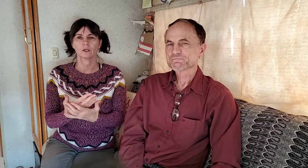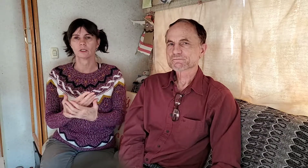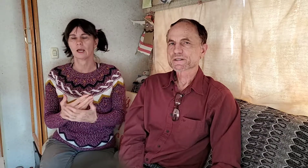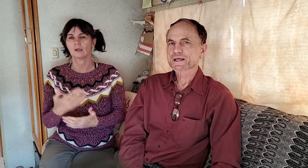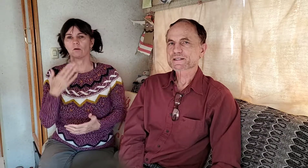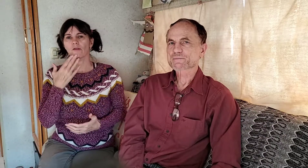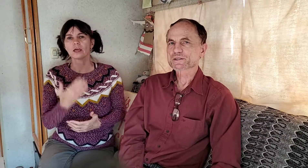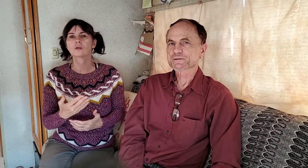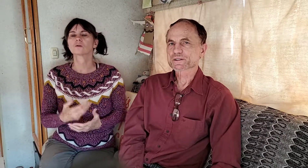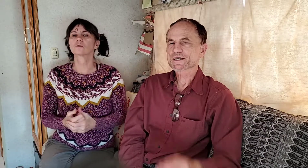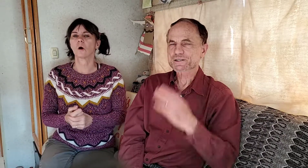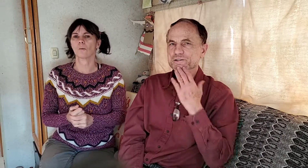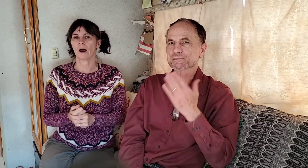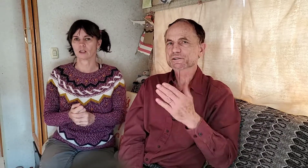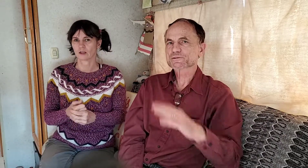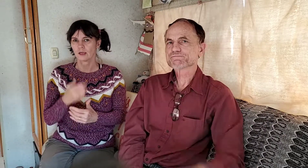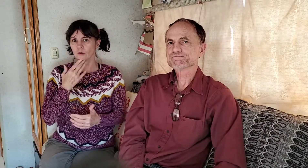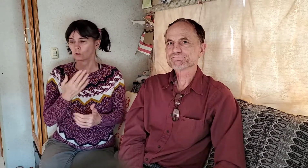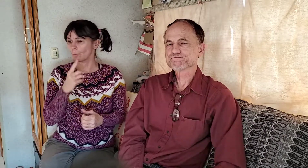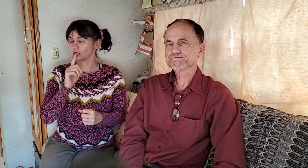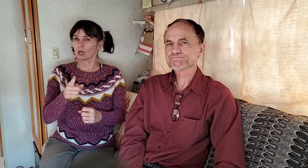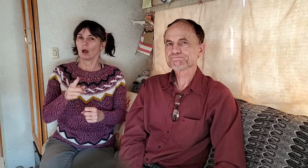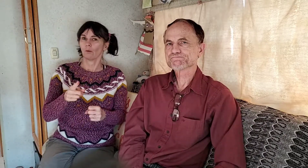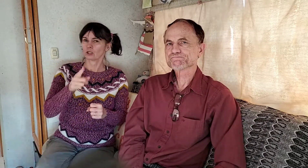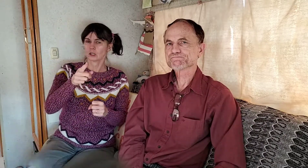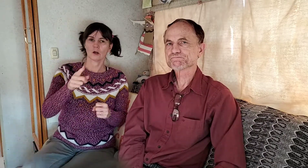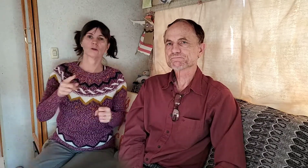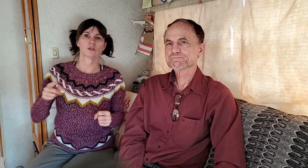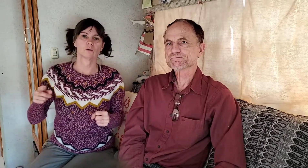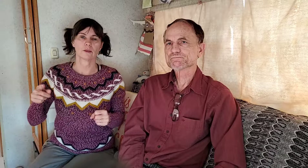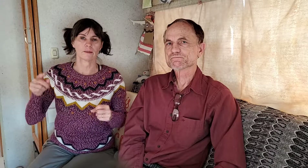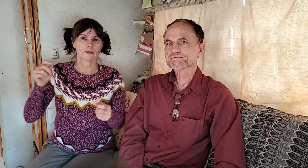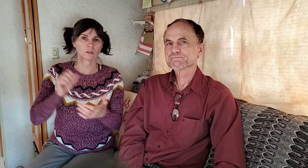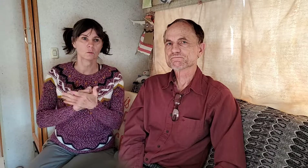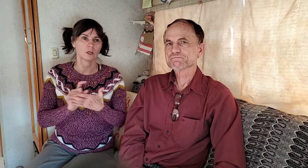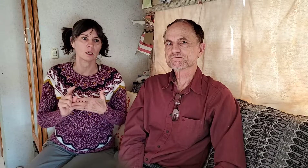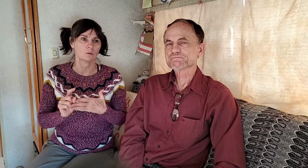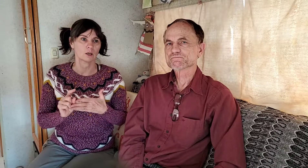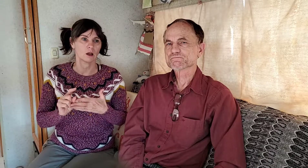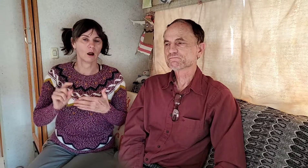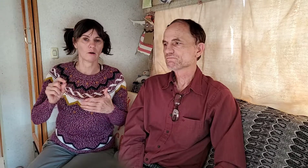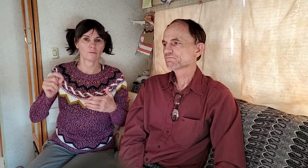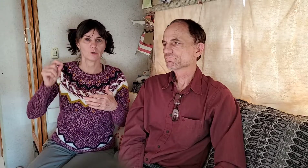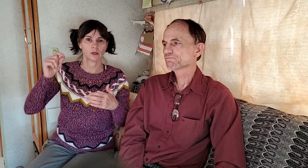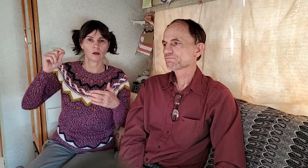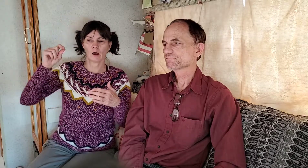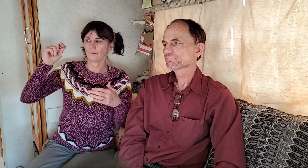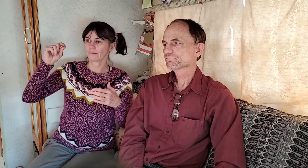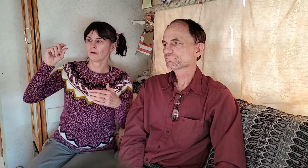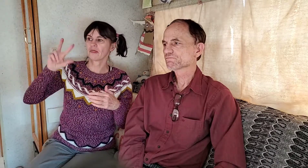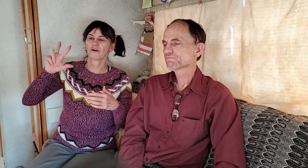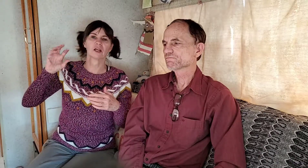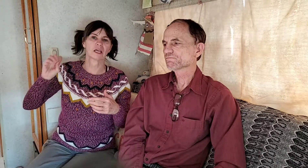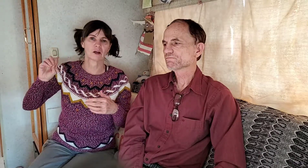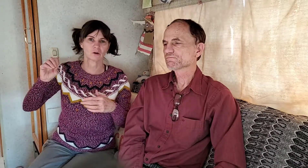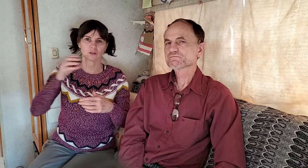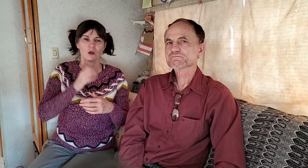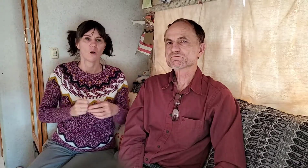appreciate you. Absolutely. Thank you so much. Thank you so much. I want you to know too that this week we are put 30 years